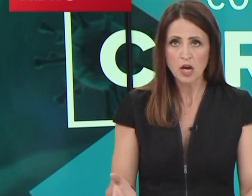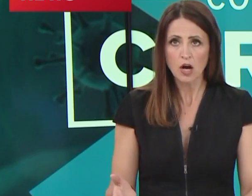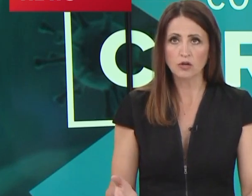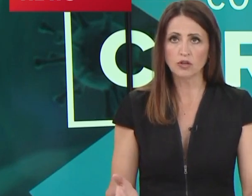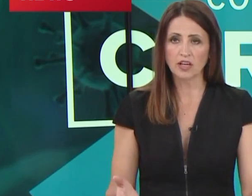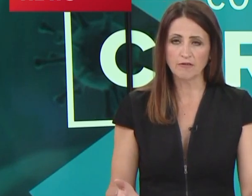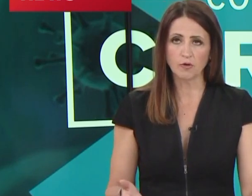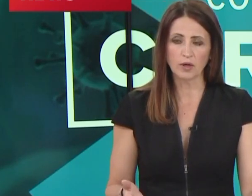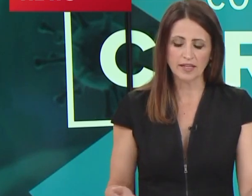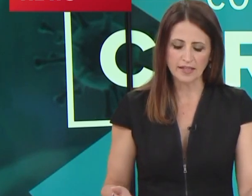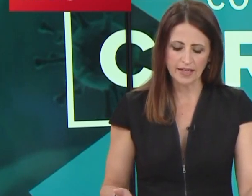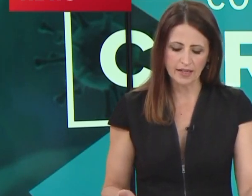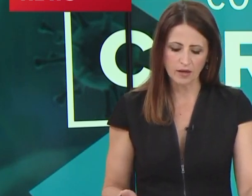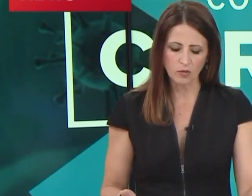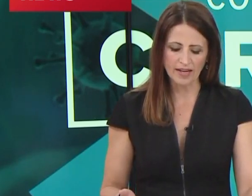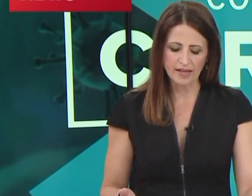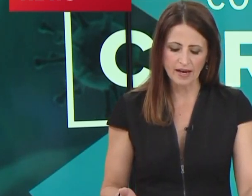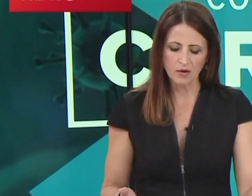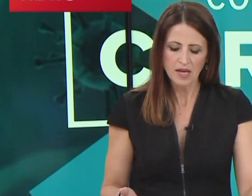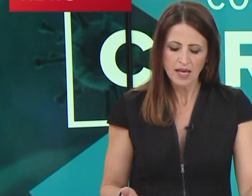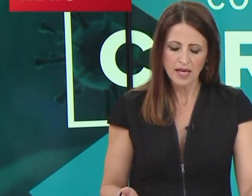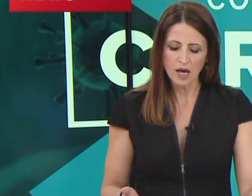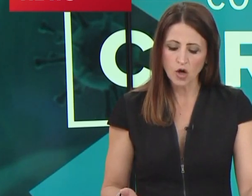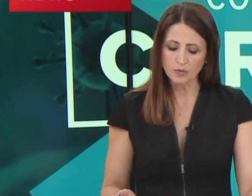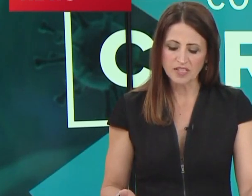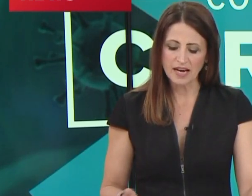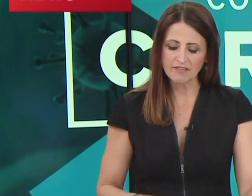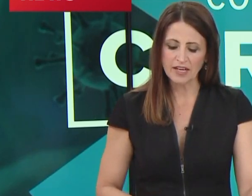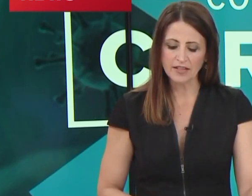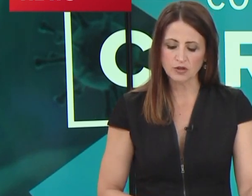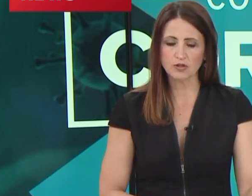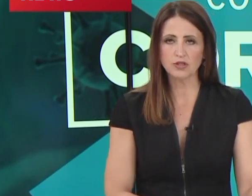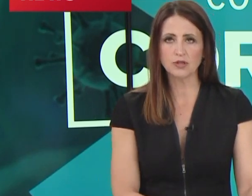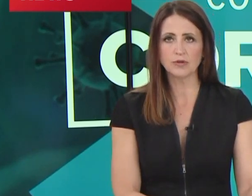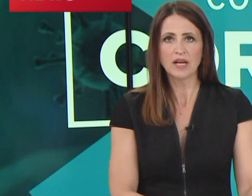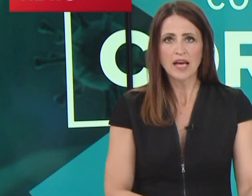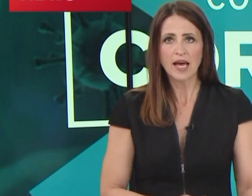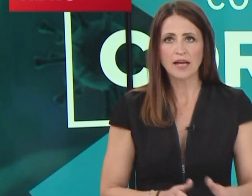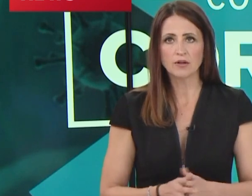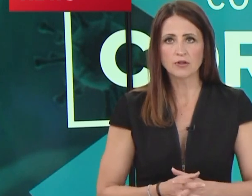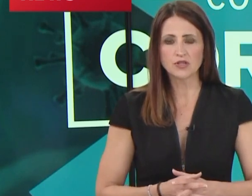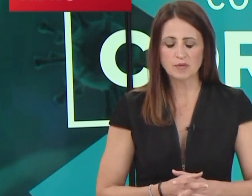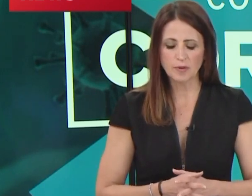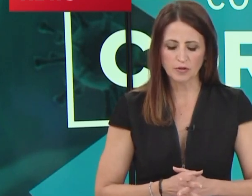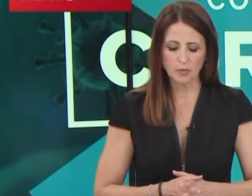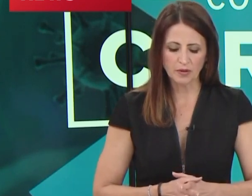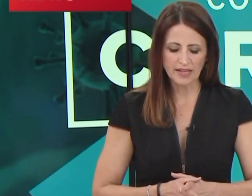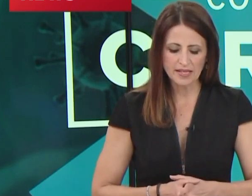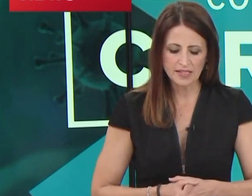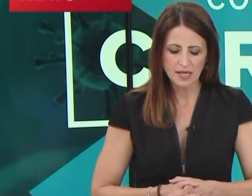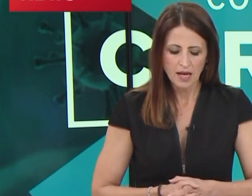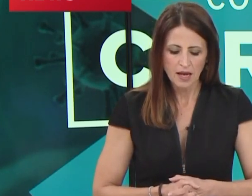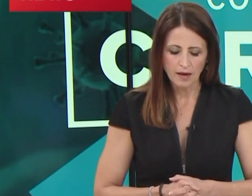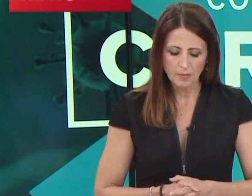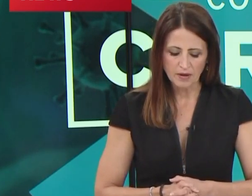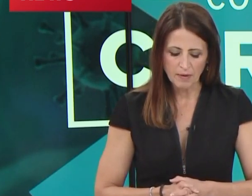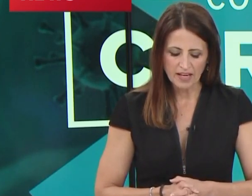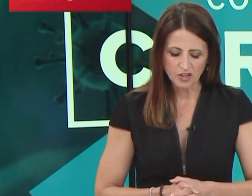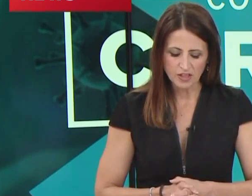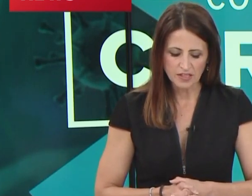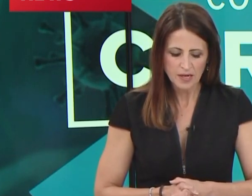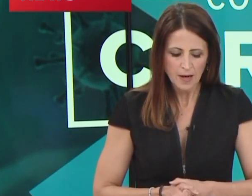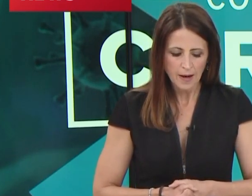contractors, are looking for and need right now. He hopes to have an answer soon and urges people to please